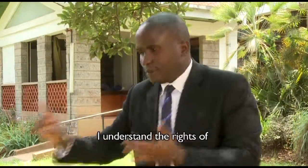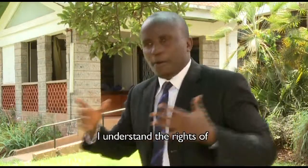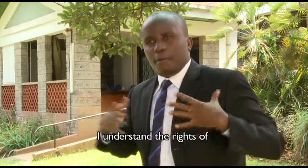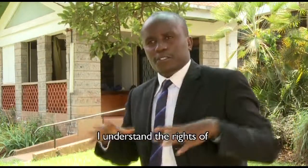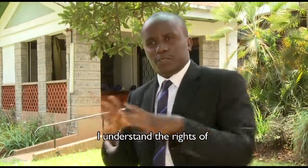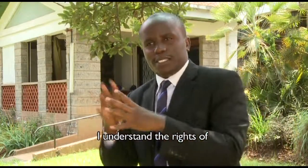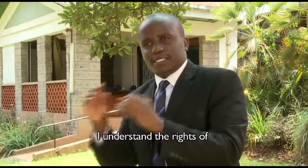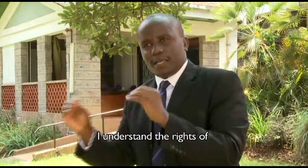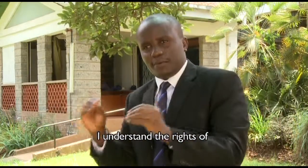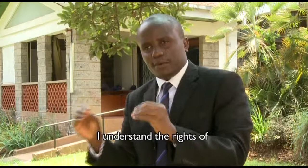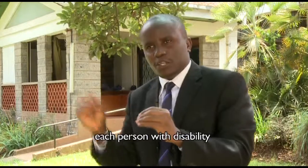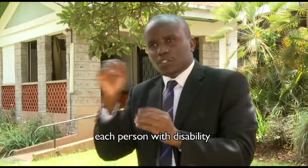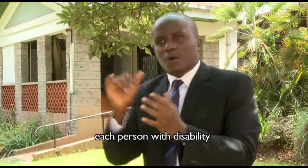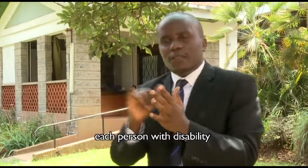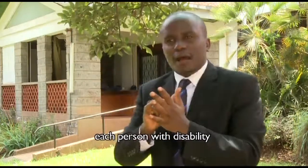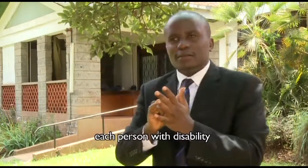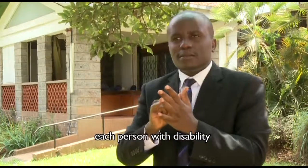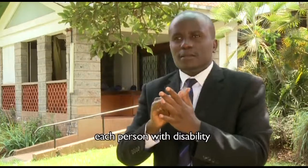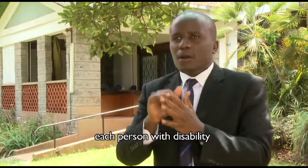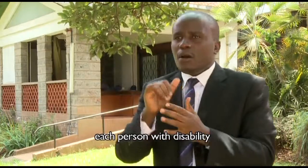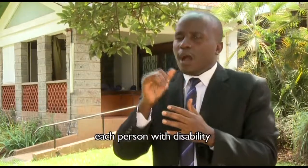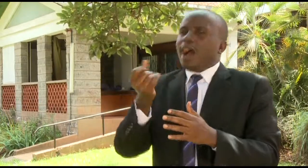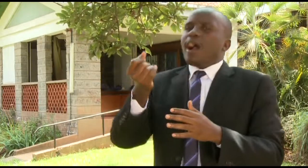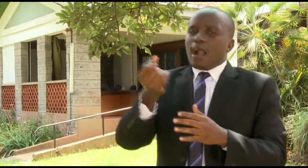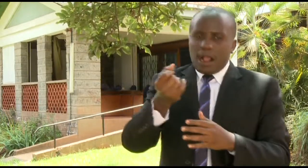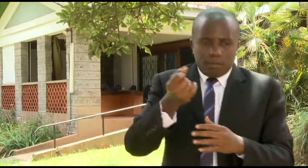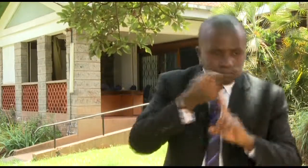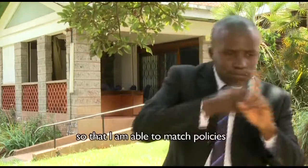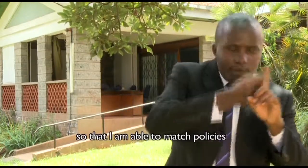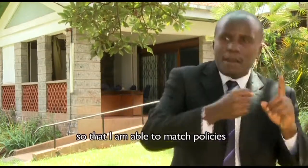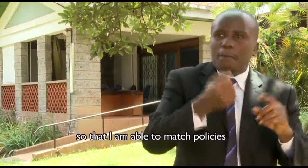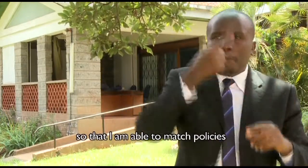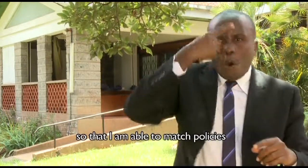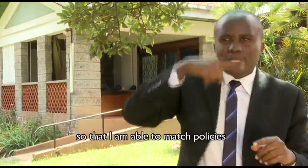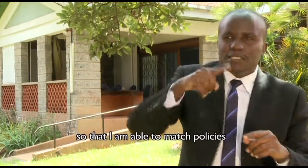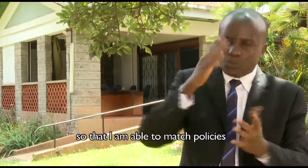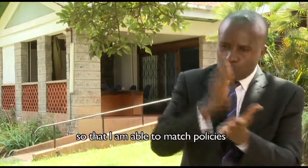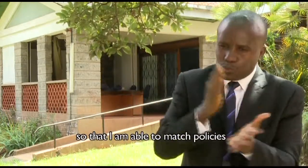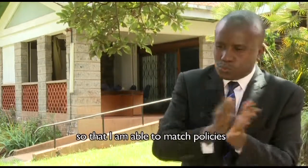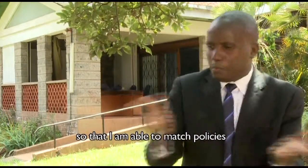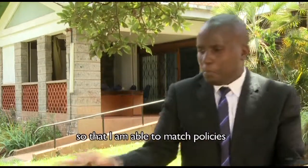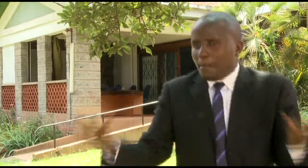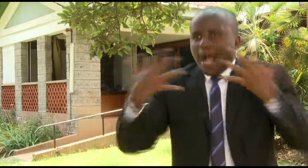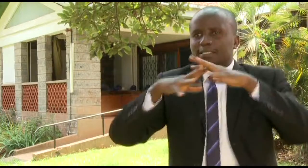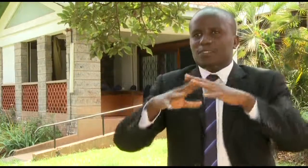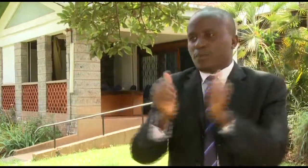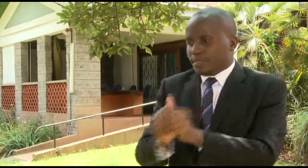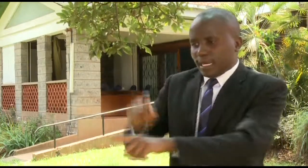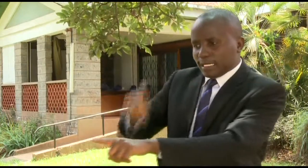I understand the rights of each person with disability so that I am able to match policies